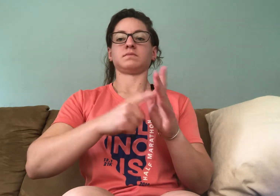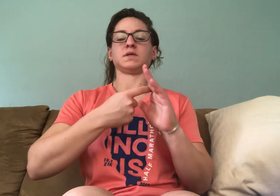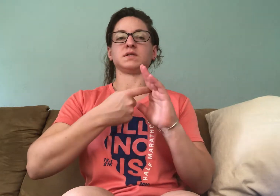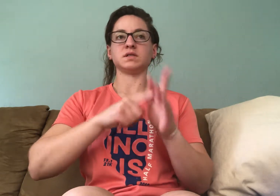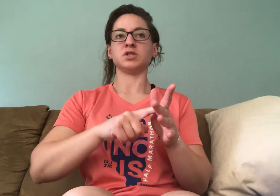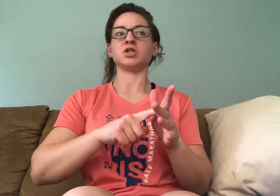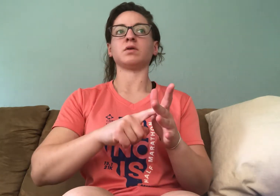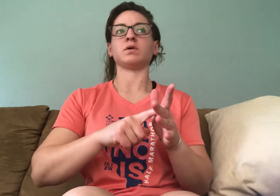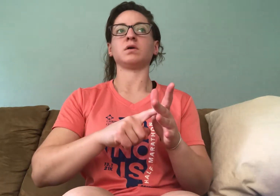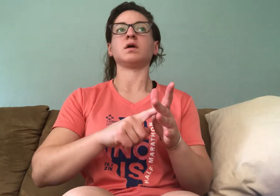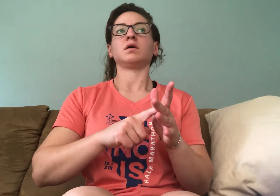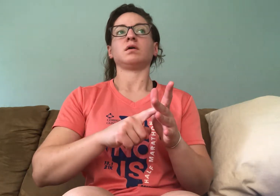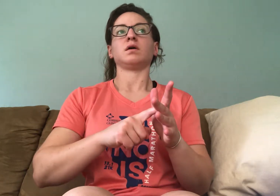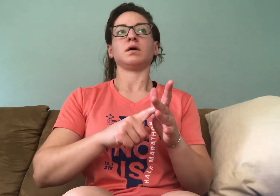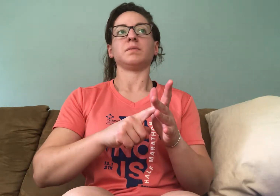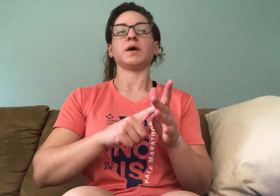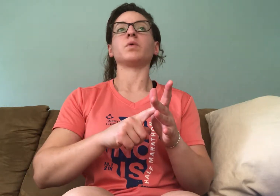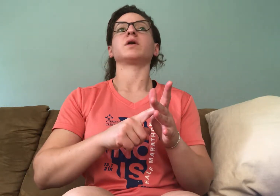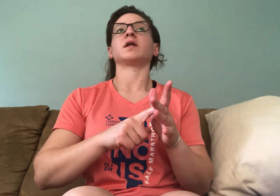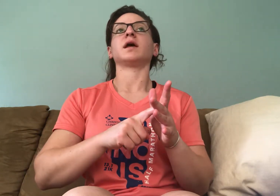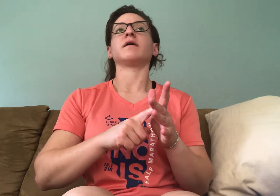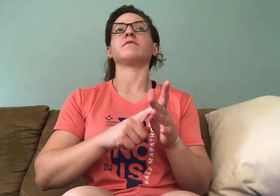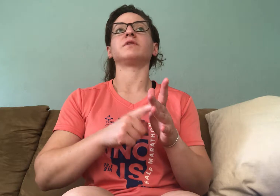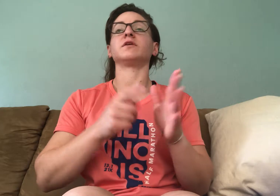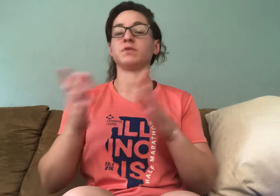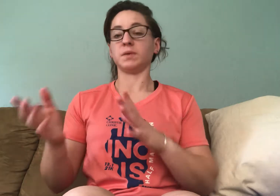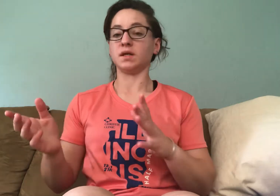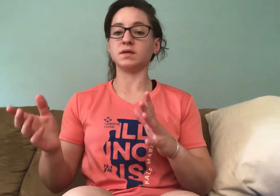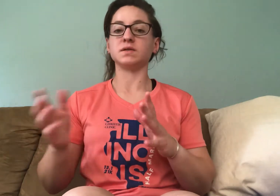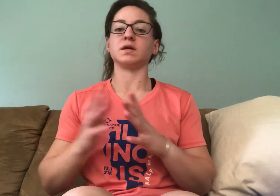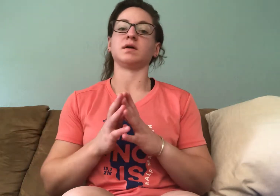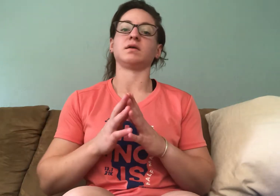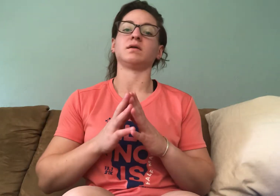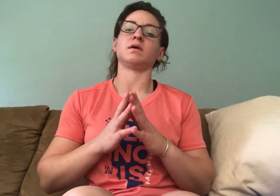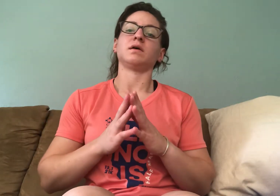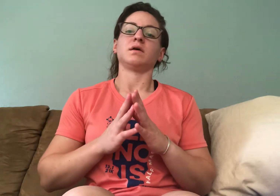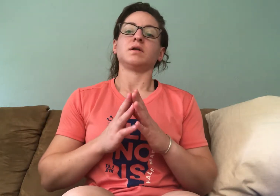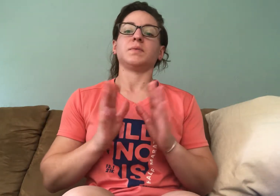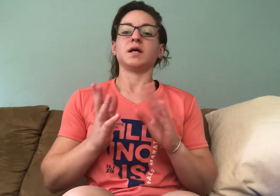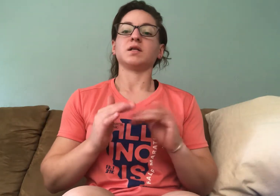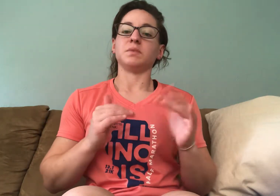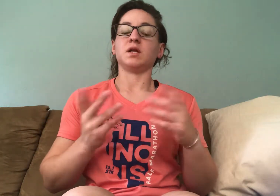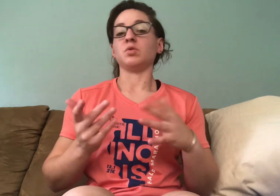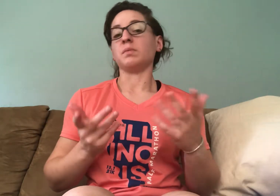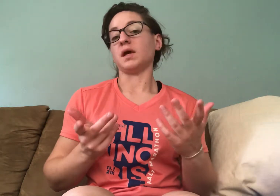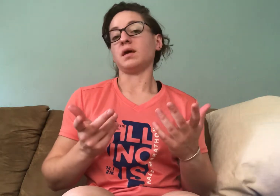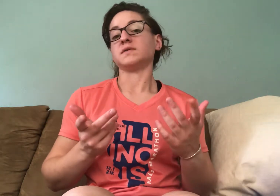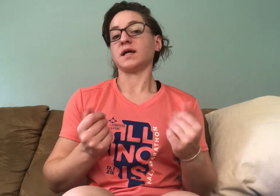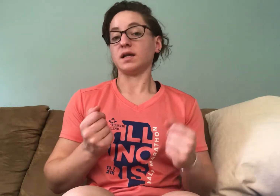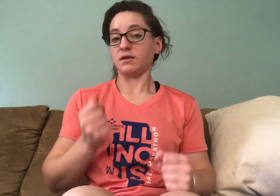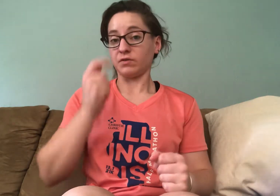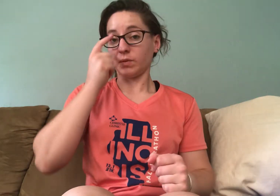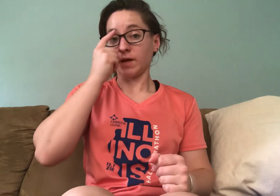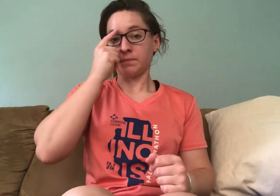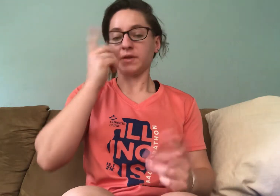This is in general. That word can have different meanings, and depending on the meaning, you may sign it a different way, but this